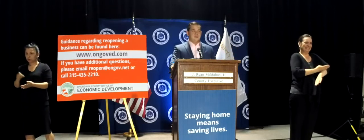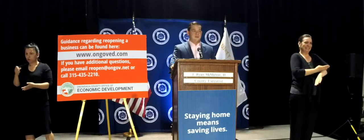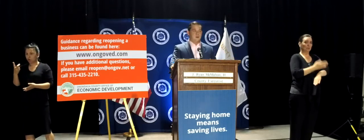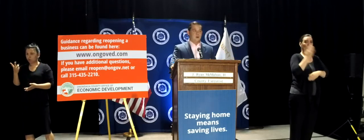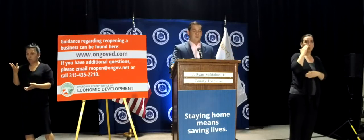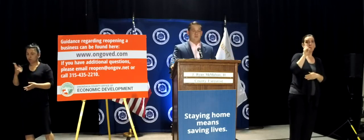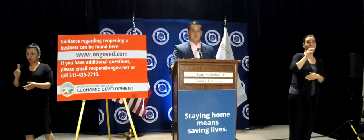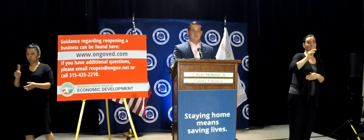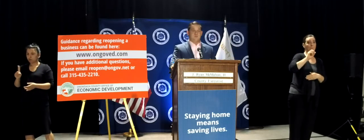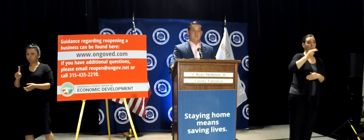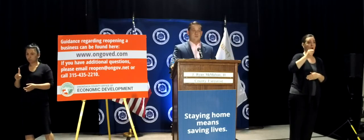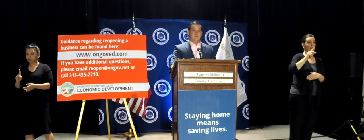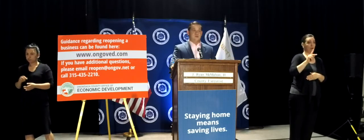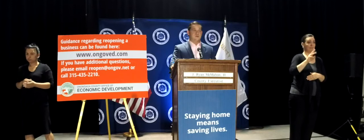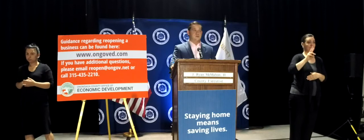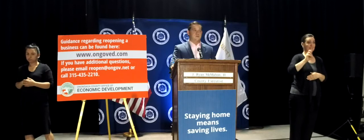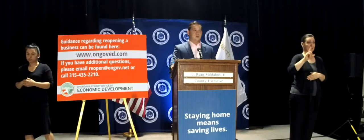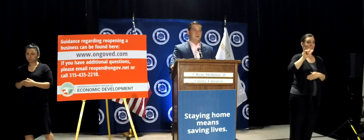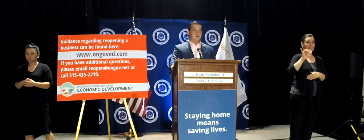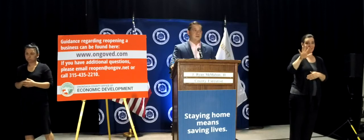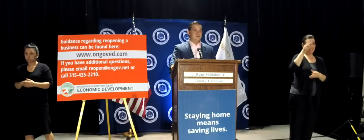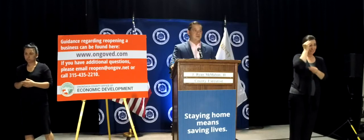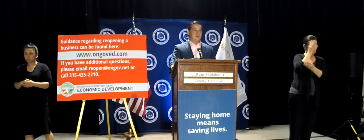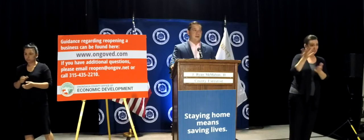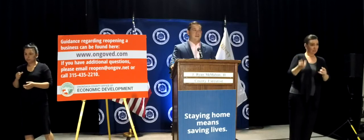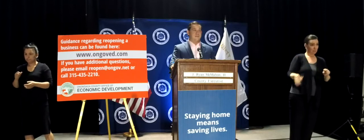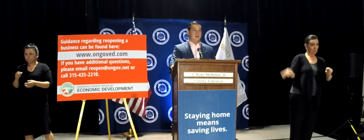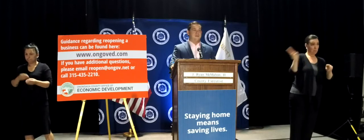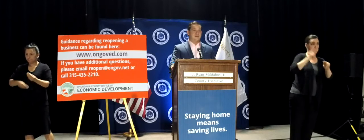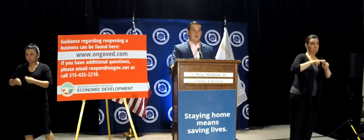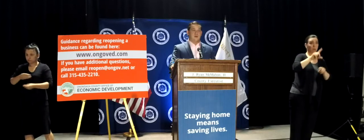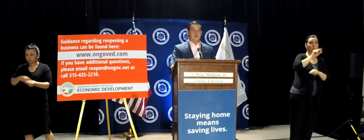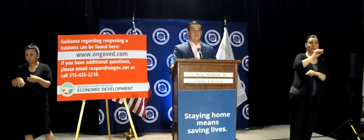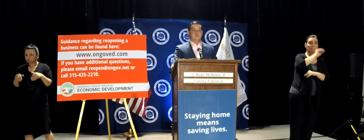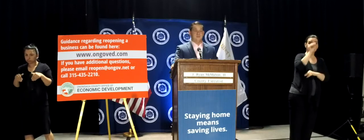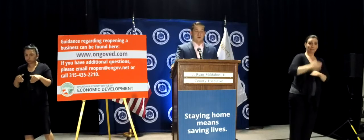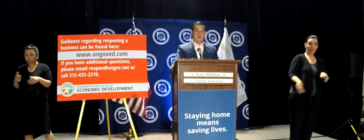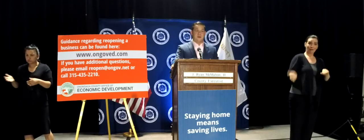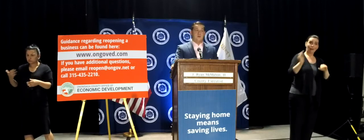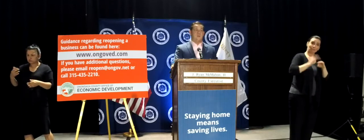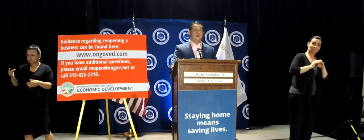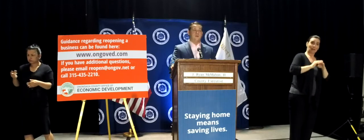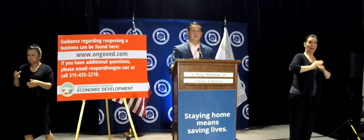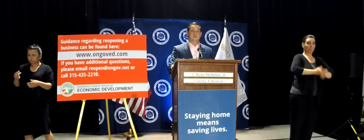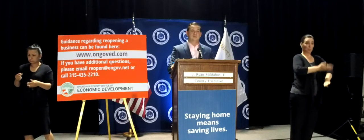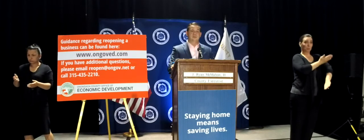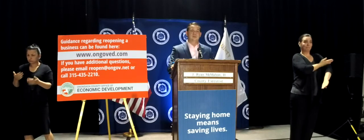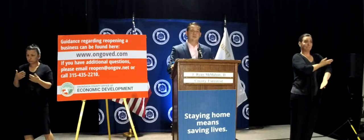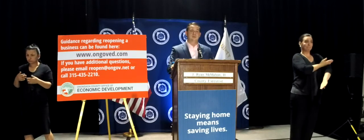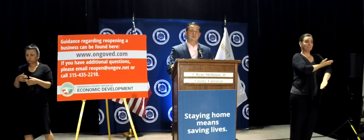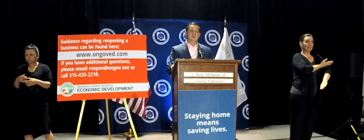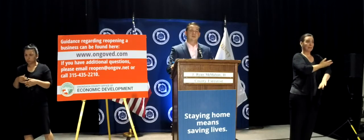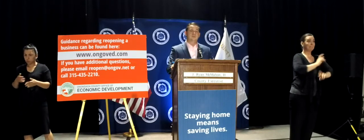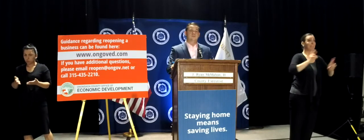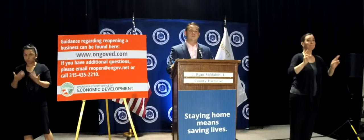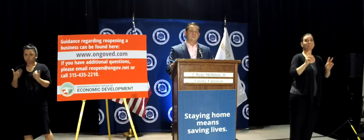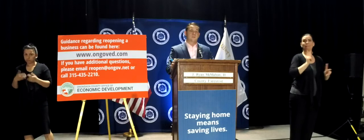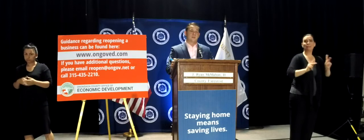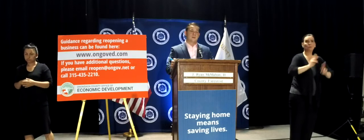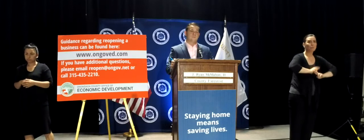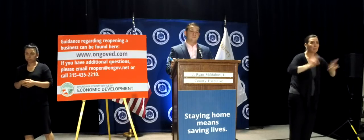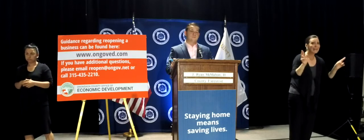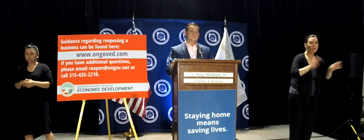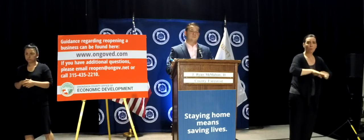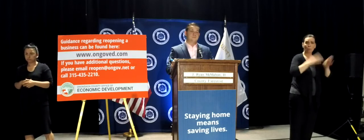thing. The businesses have been chomping at the bit to get going. People are going to get going tomorrow. But for hair salons that have